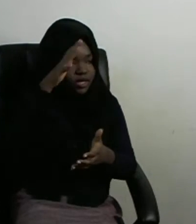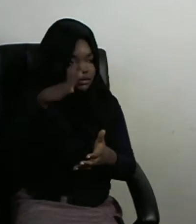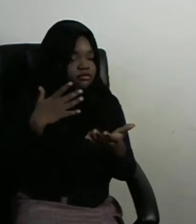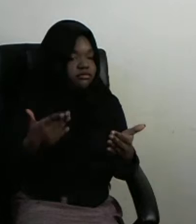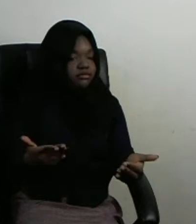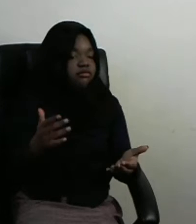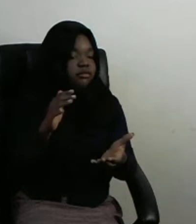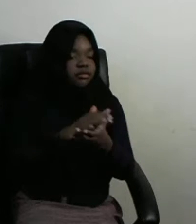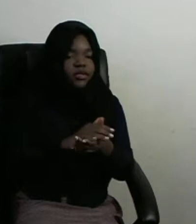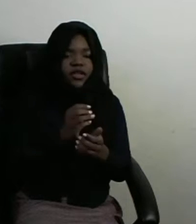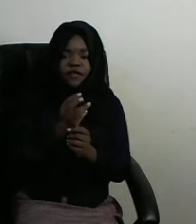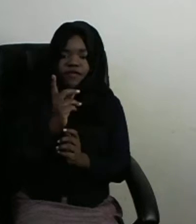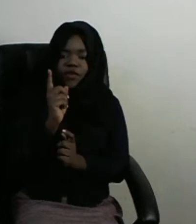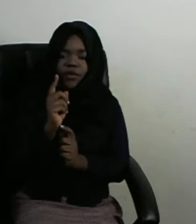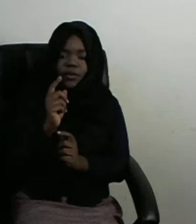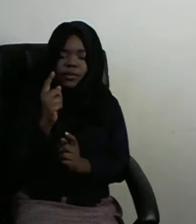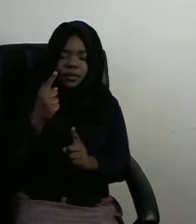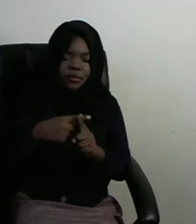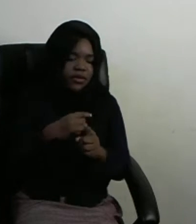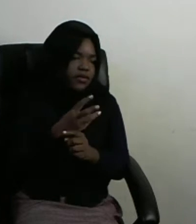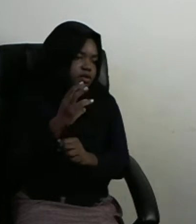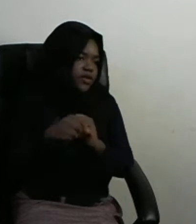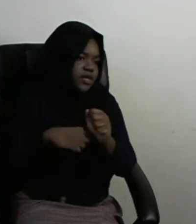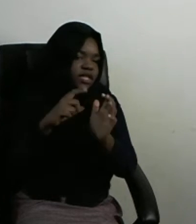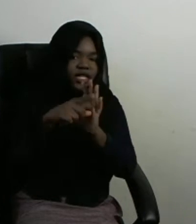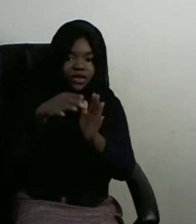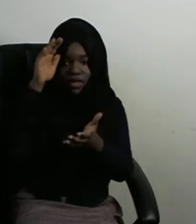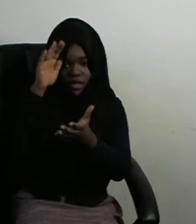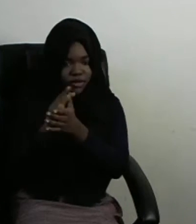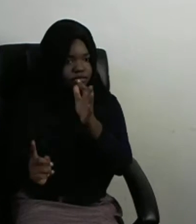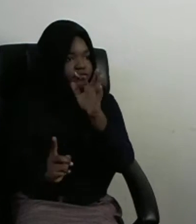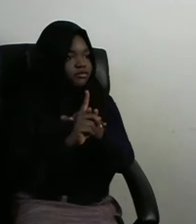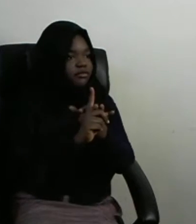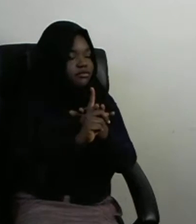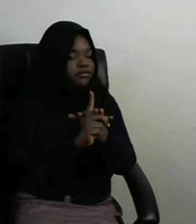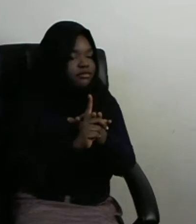person, and few months or few years, her husband came?